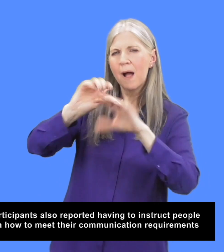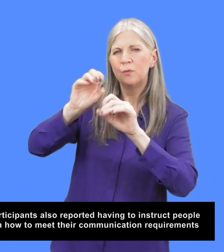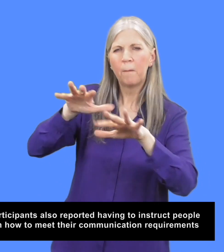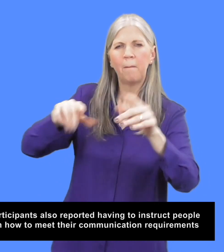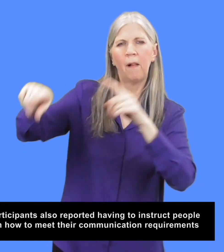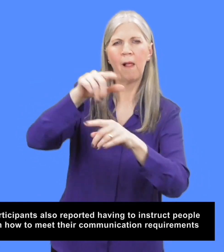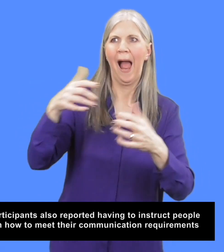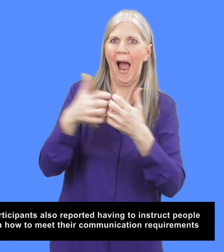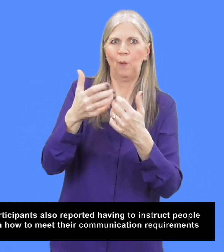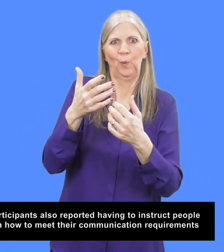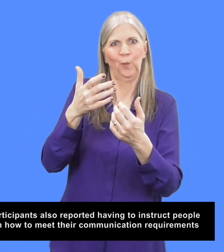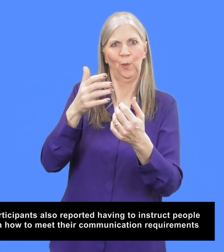their communication requirements,